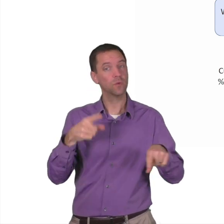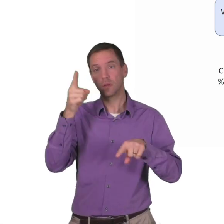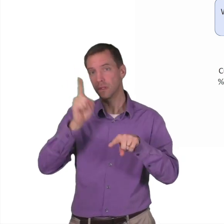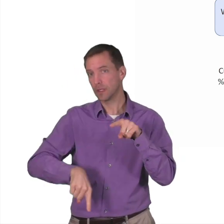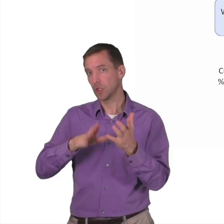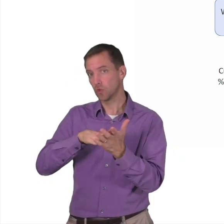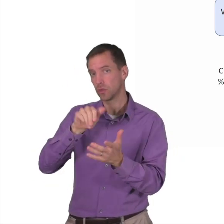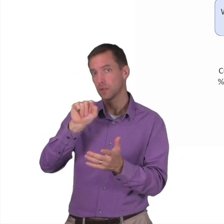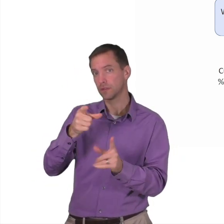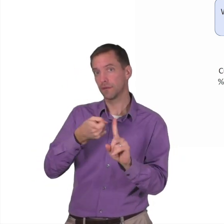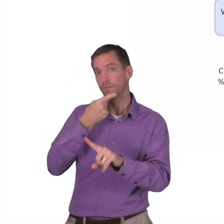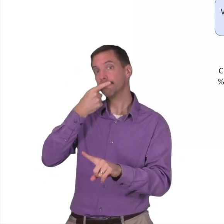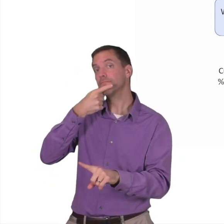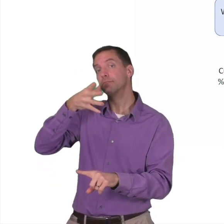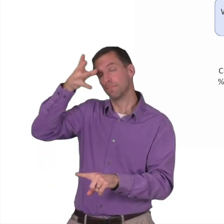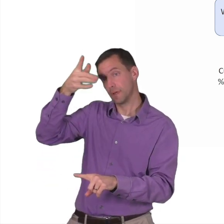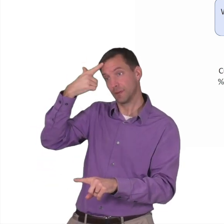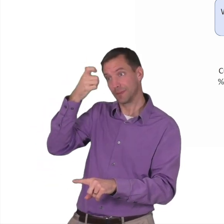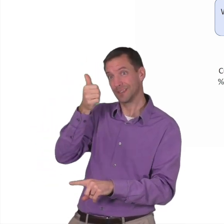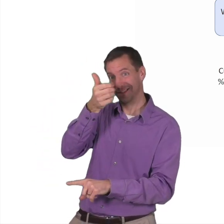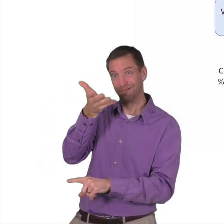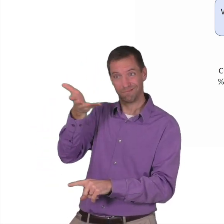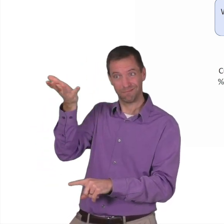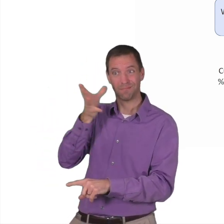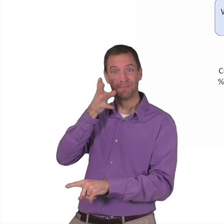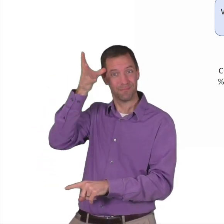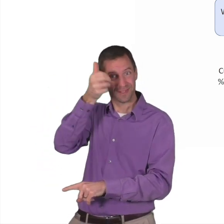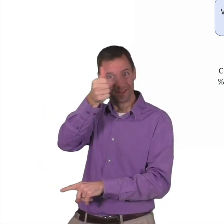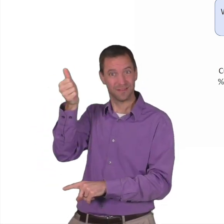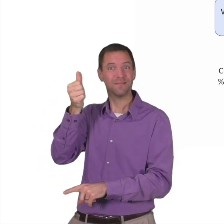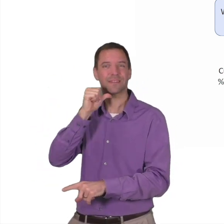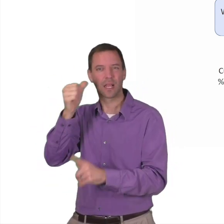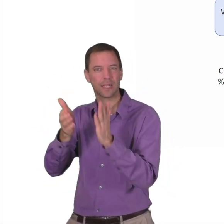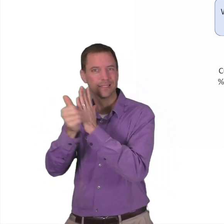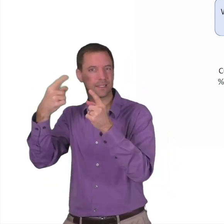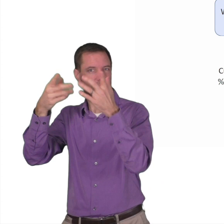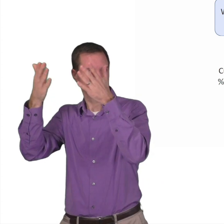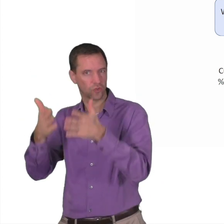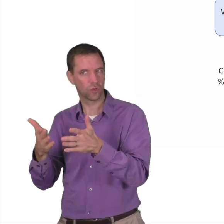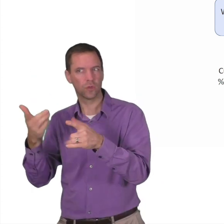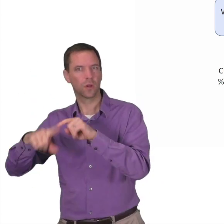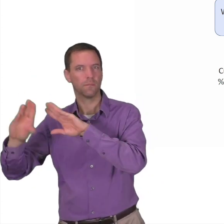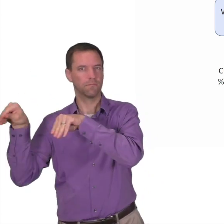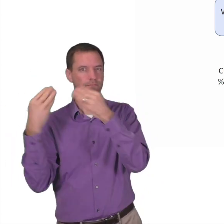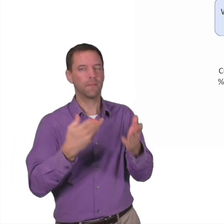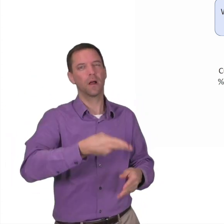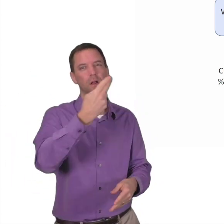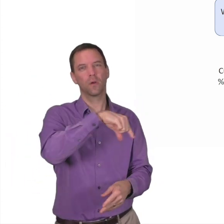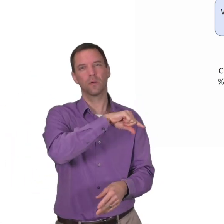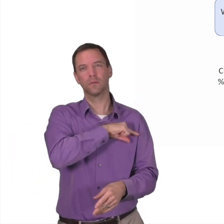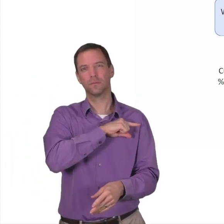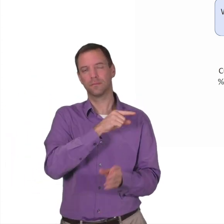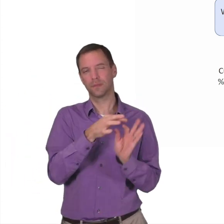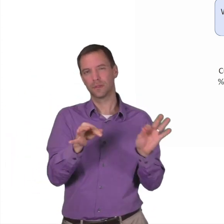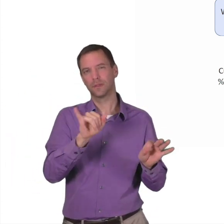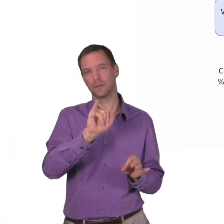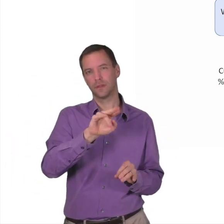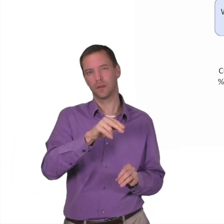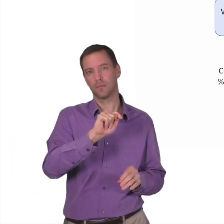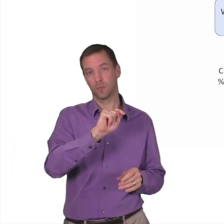seems that many people believe that deaf and hard of hearing children can't learn ASL from hearing parents because the parents themselves are not proficient signers and